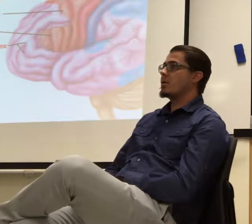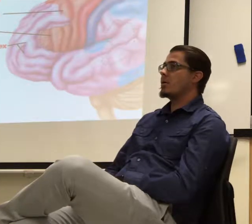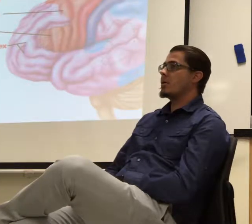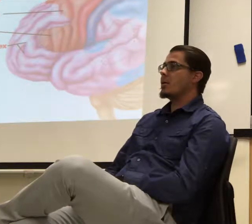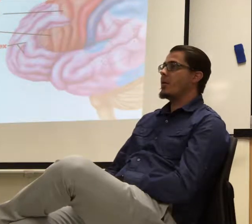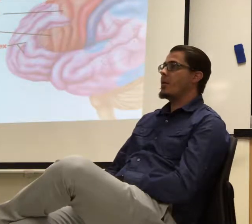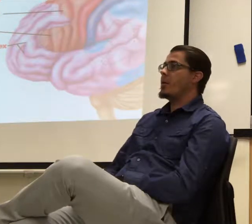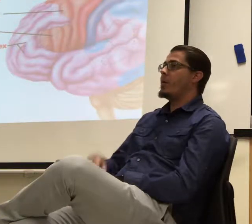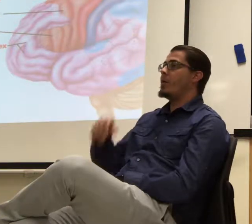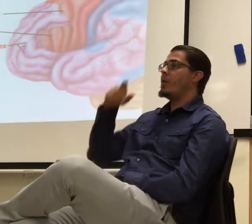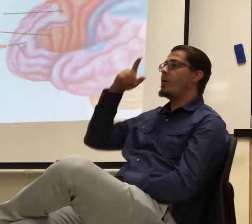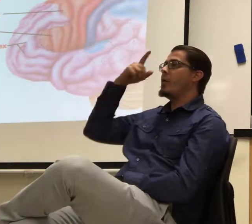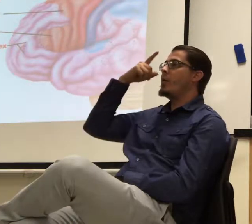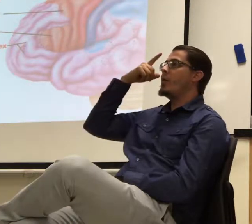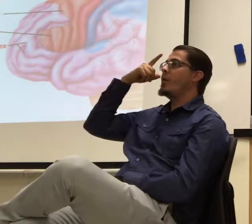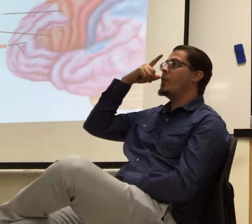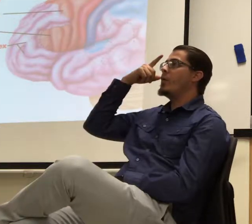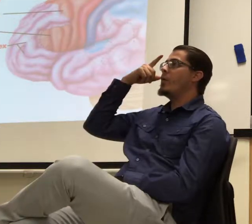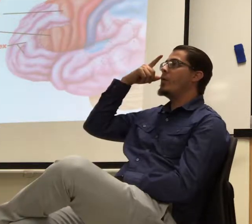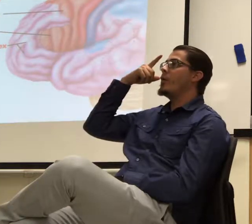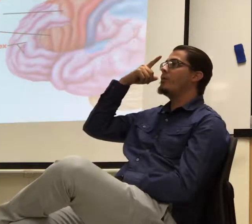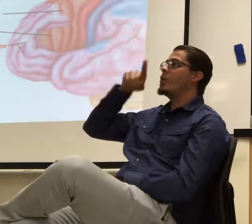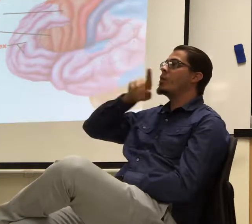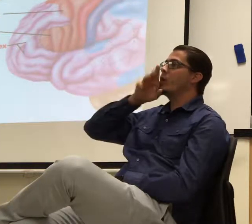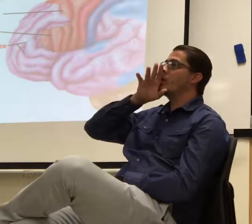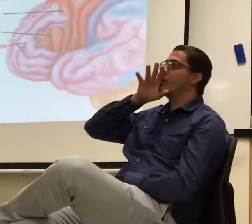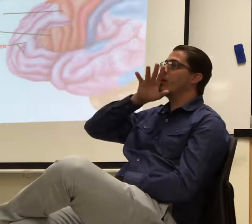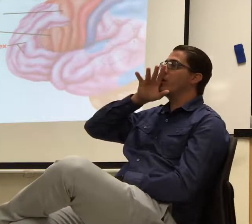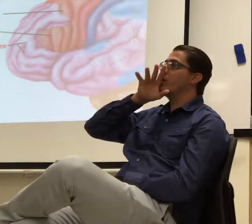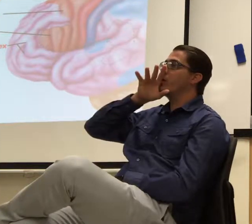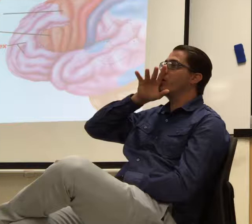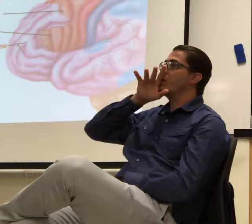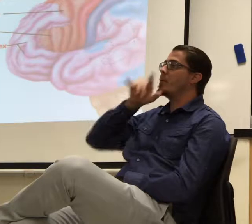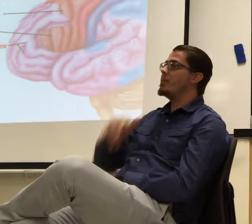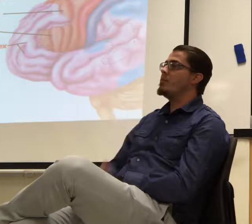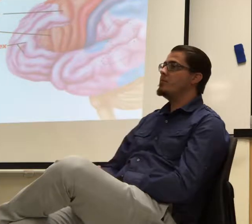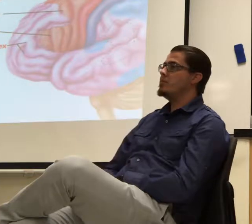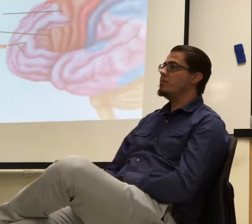It's for motor speech.